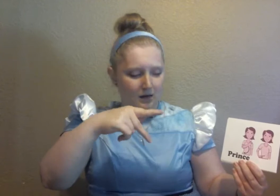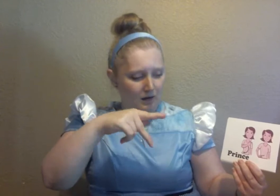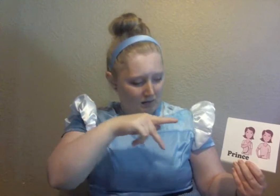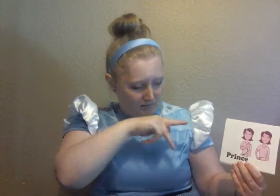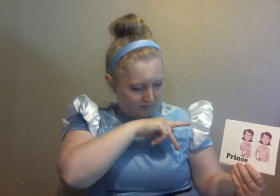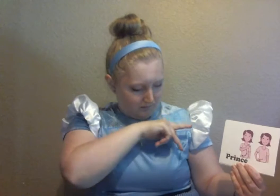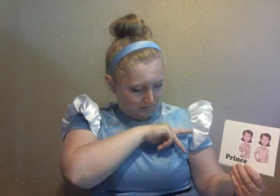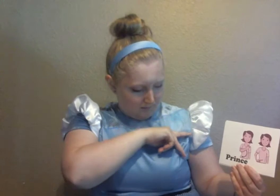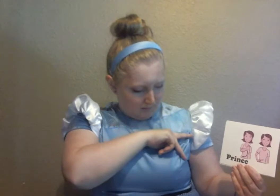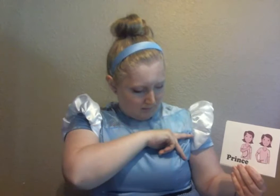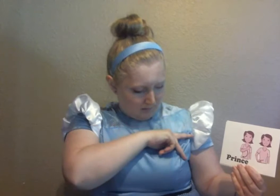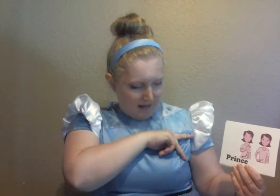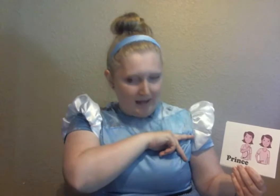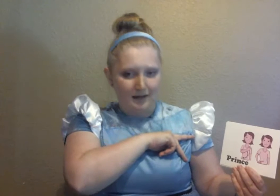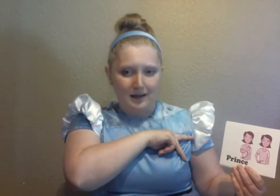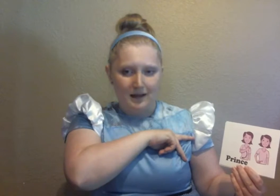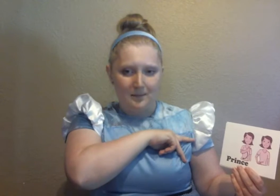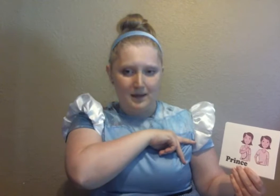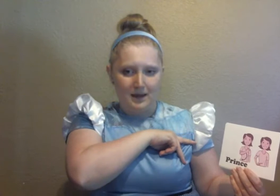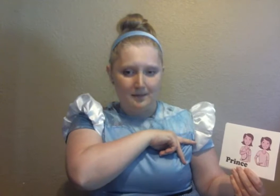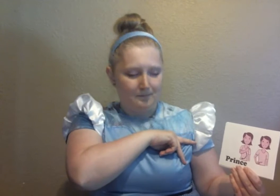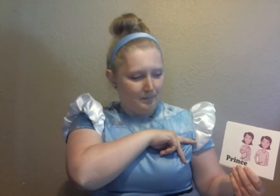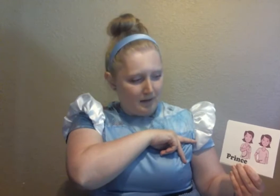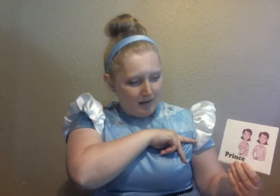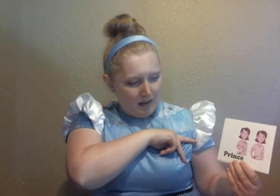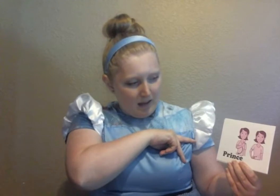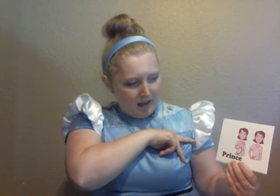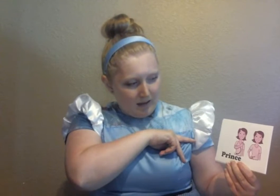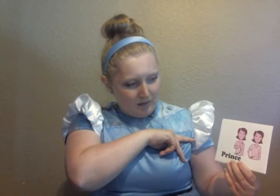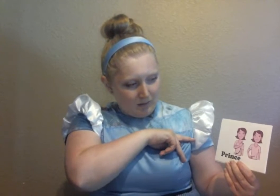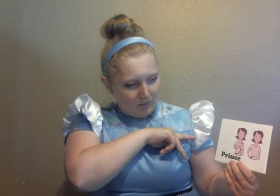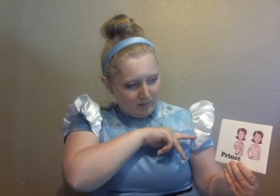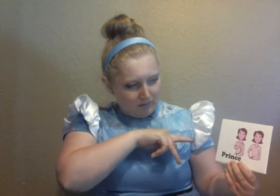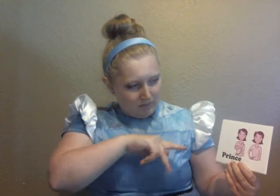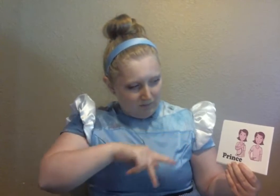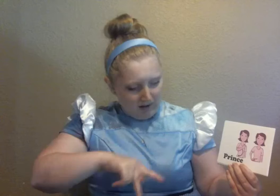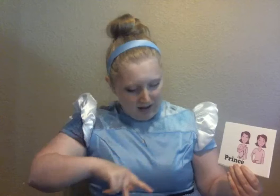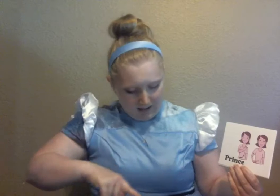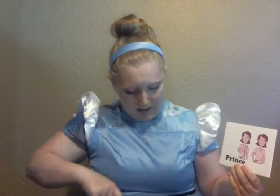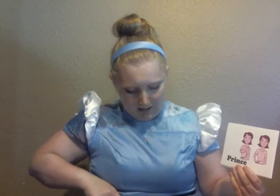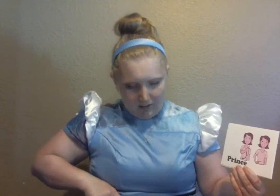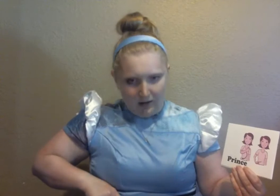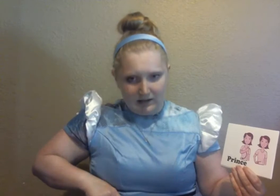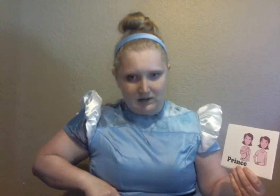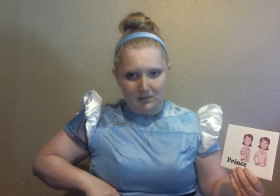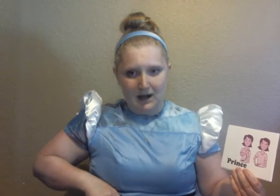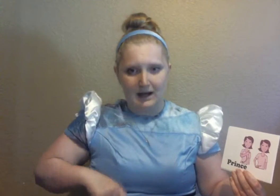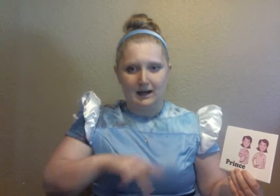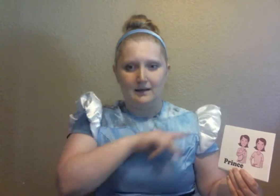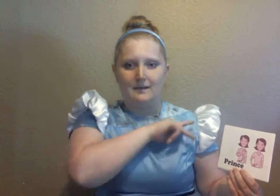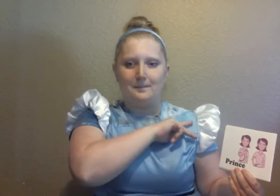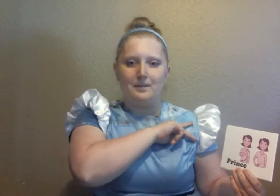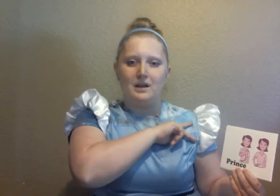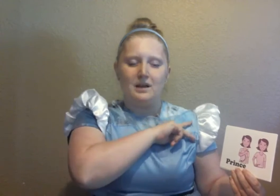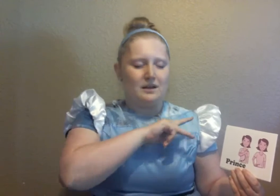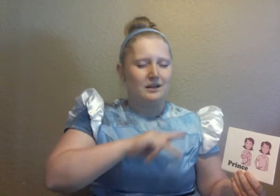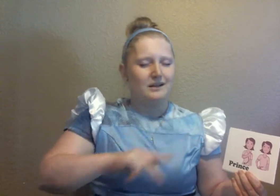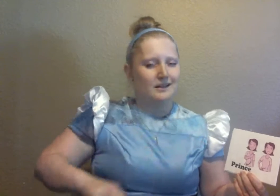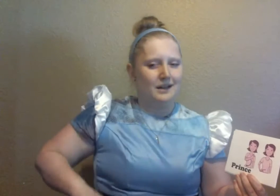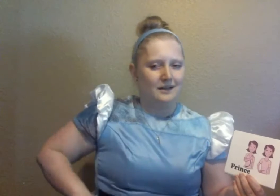your hand like a P, and you're going to drag it across your body. Because you